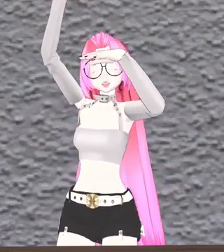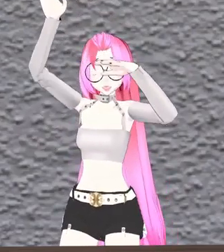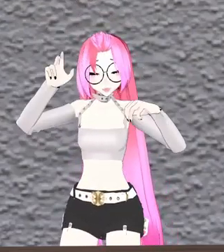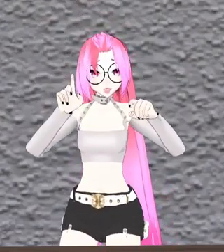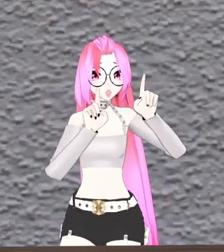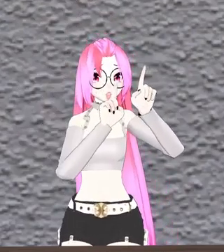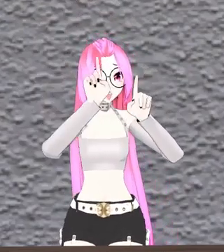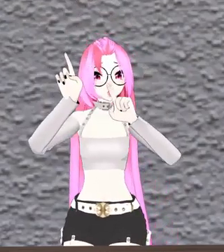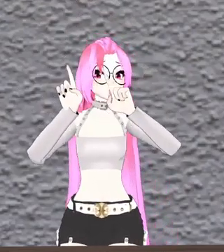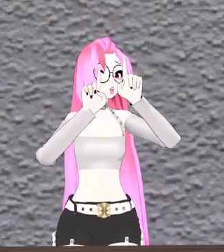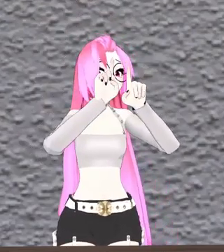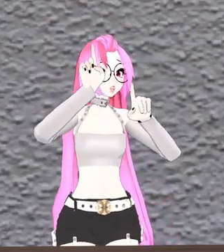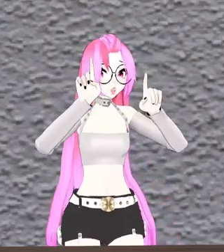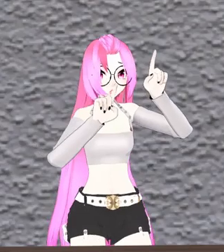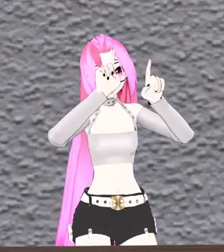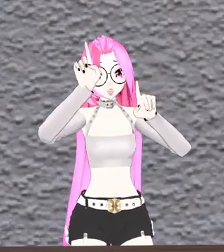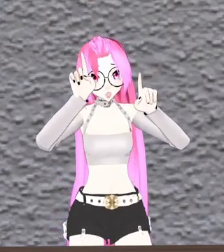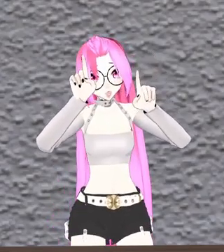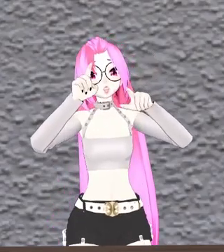Space. This is like outer space.